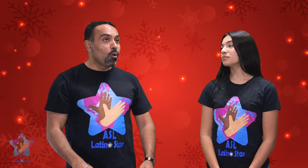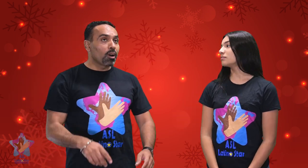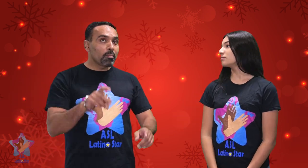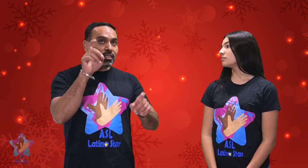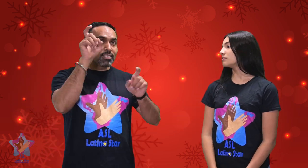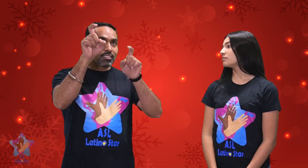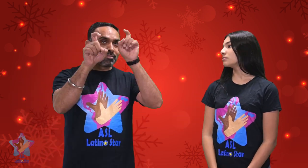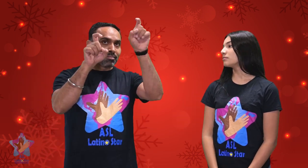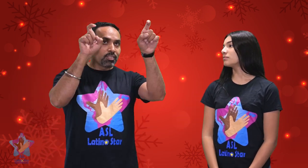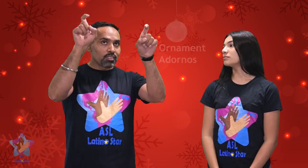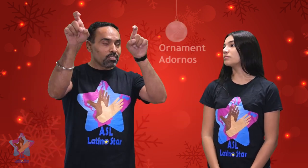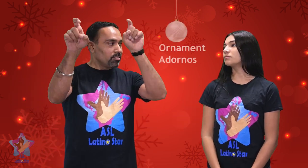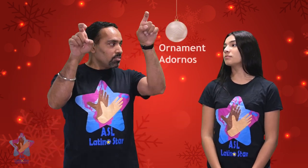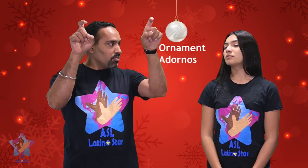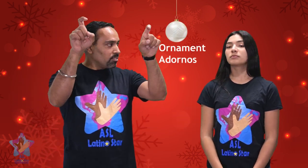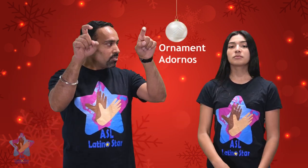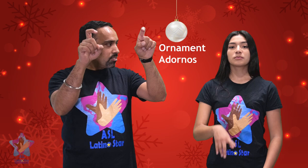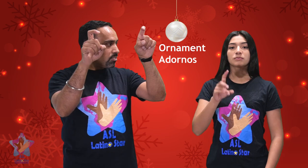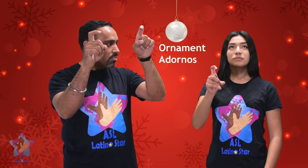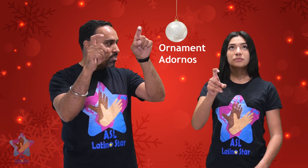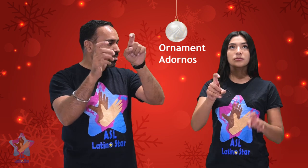Ornaments. Ornaments. Adornos.